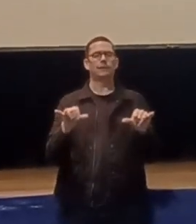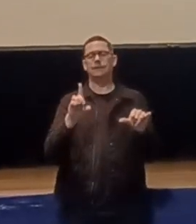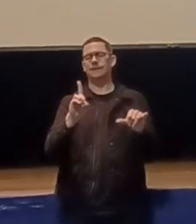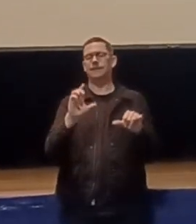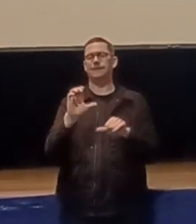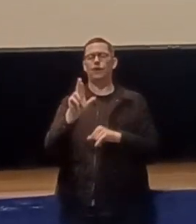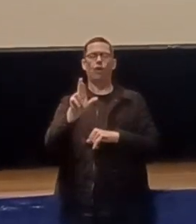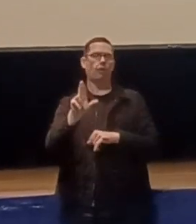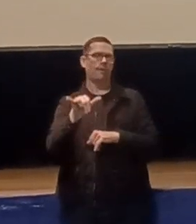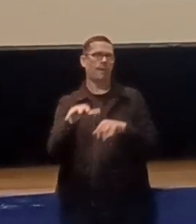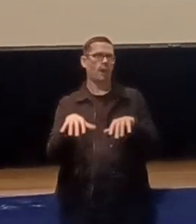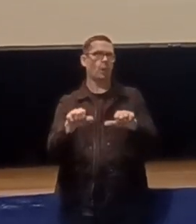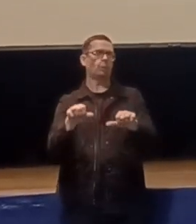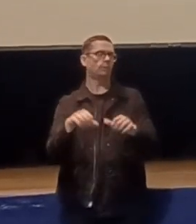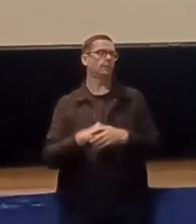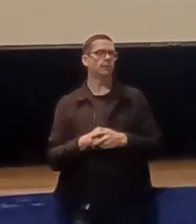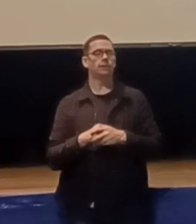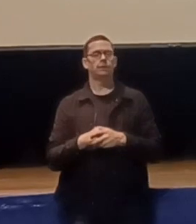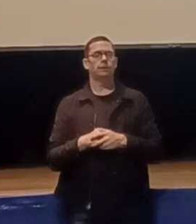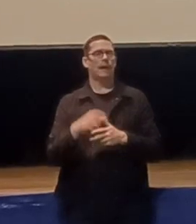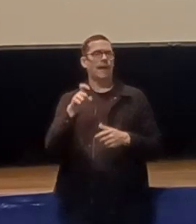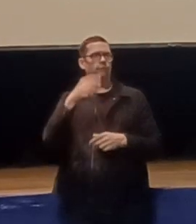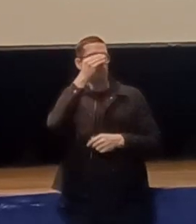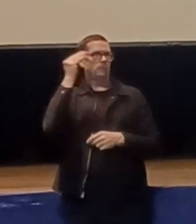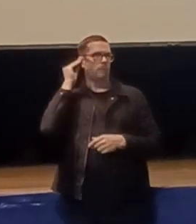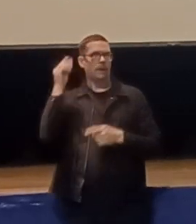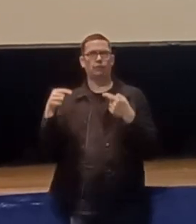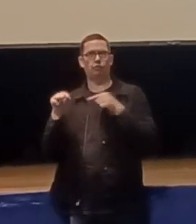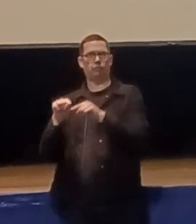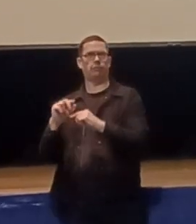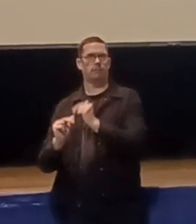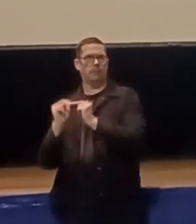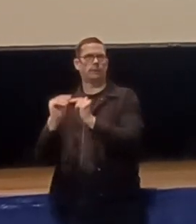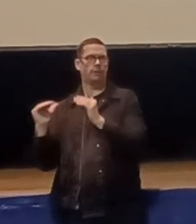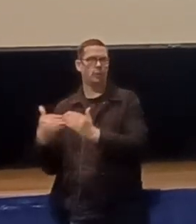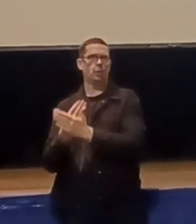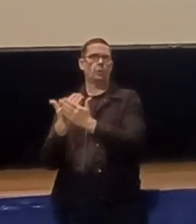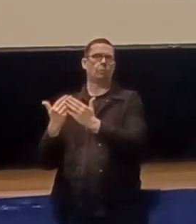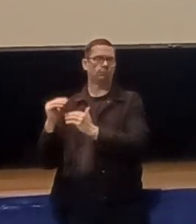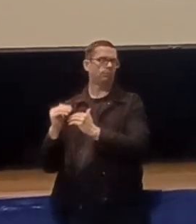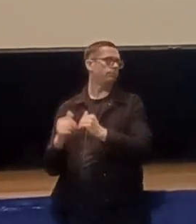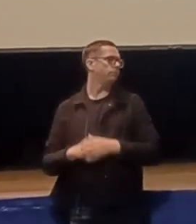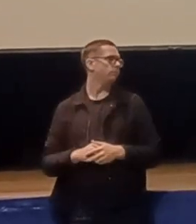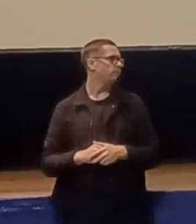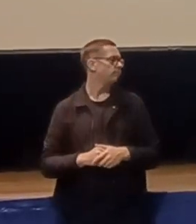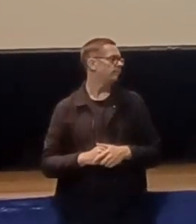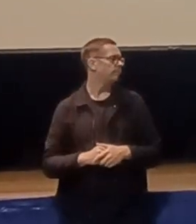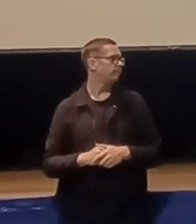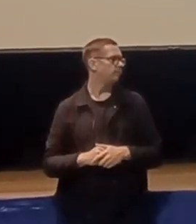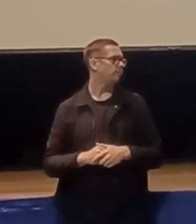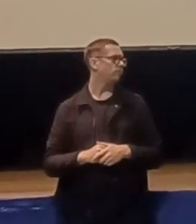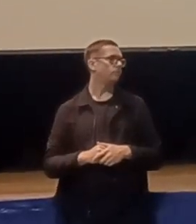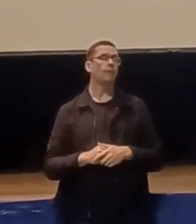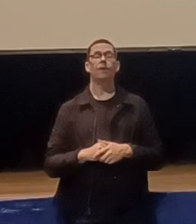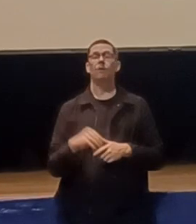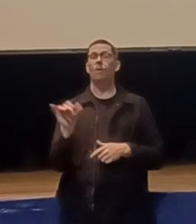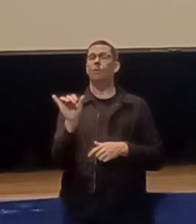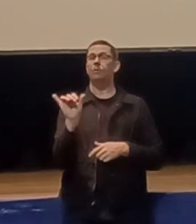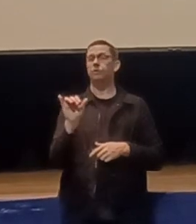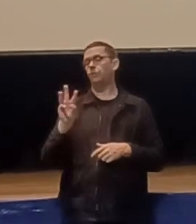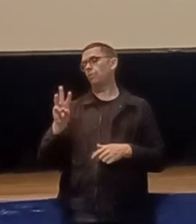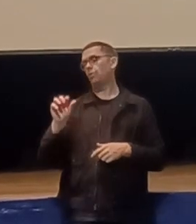DCR property through the design of the new facility. And then looping back around, we also know that the area along Washington